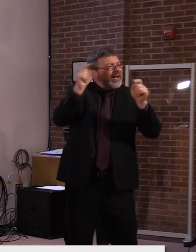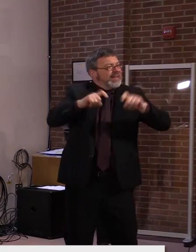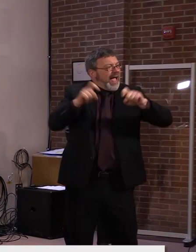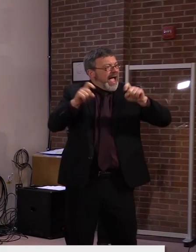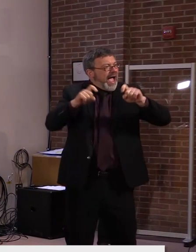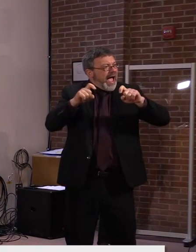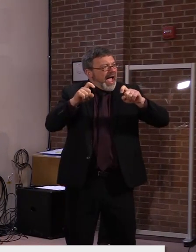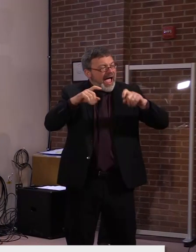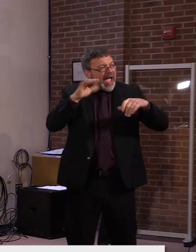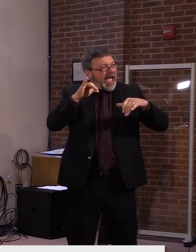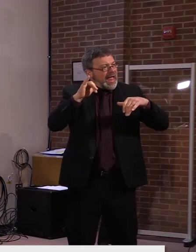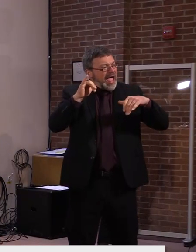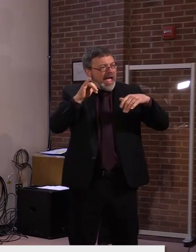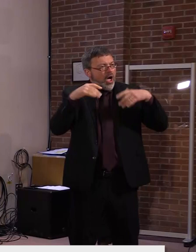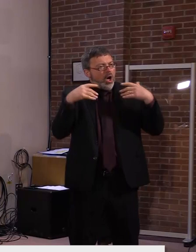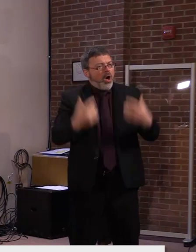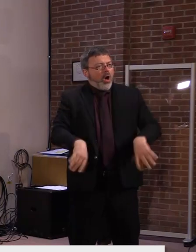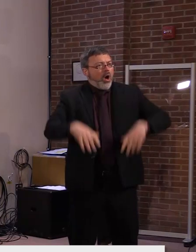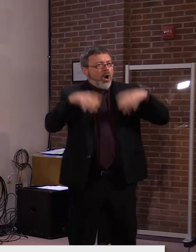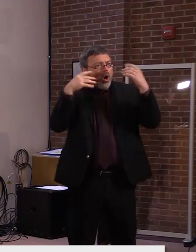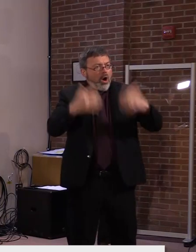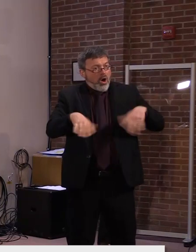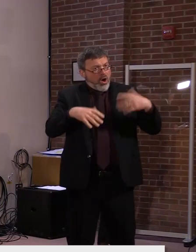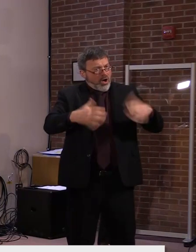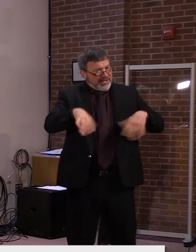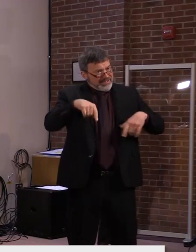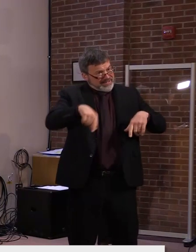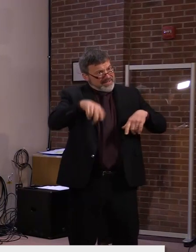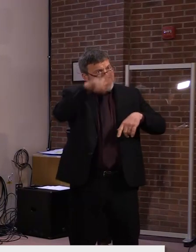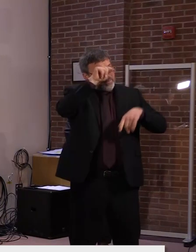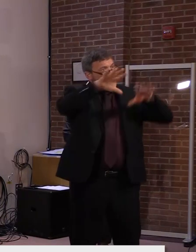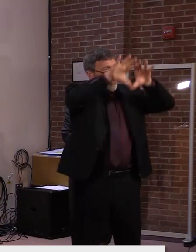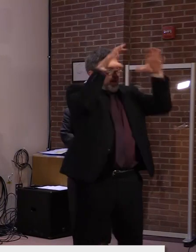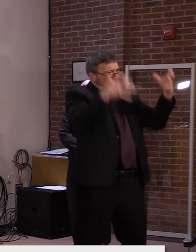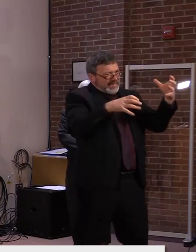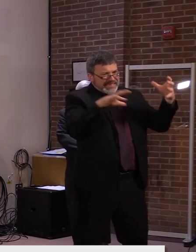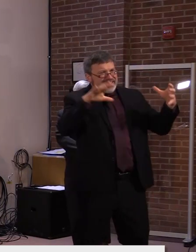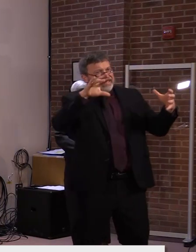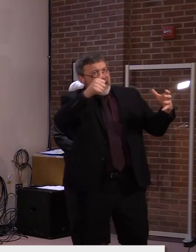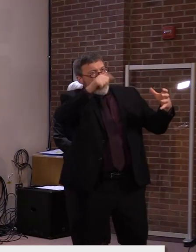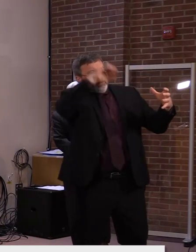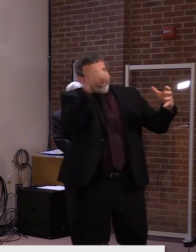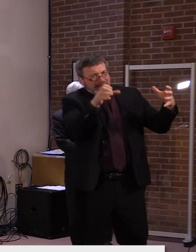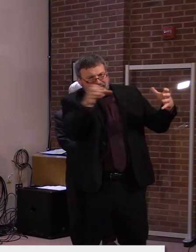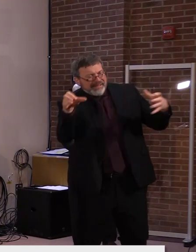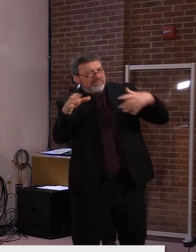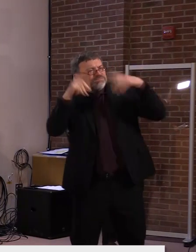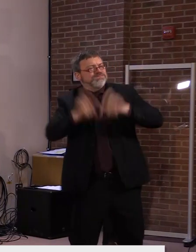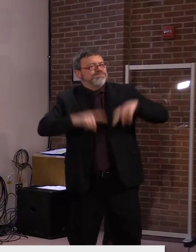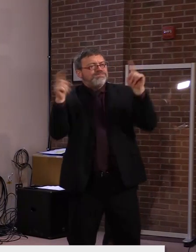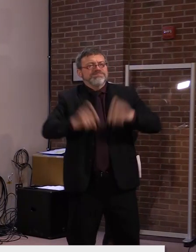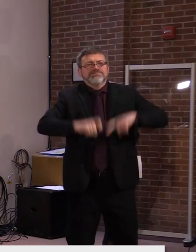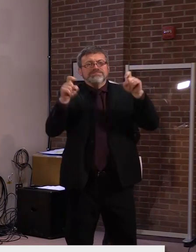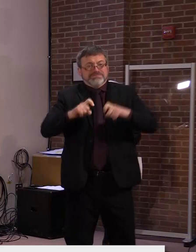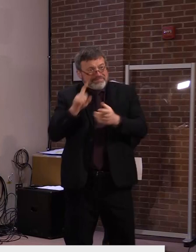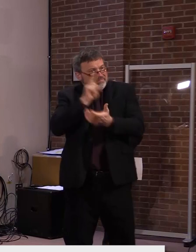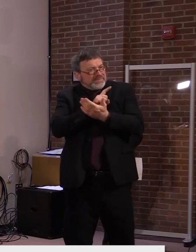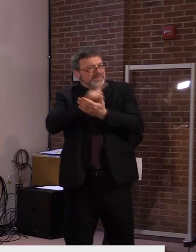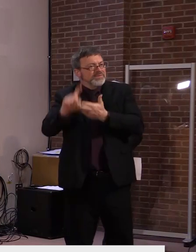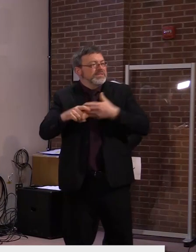population. This is a great way to ensure you don't spread the virus to more vulnerable family members at